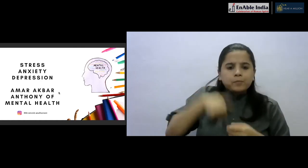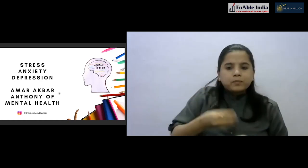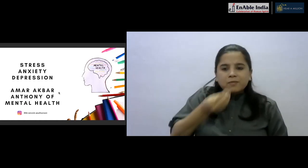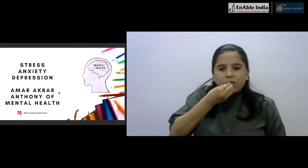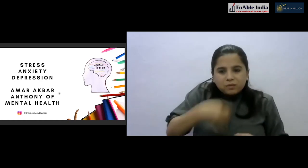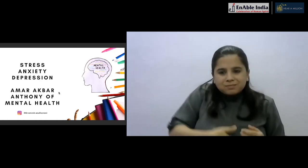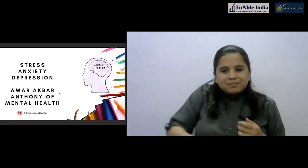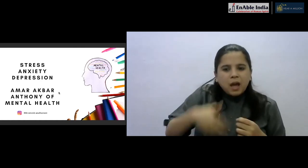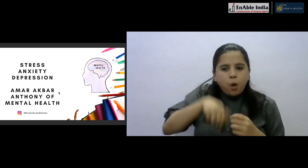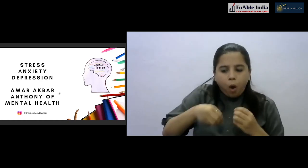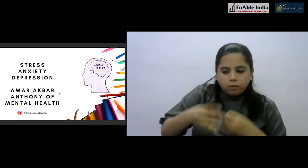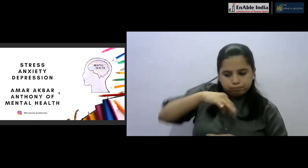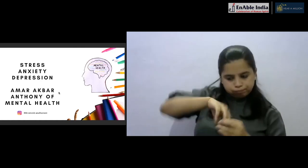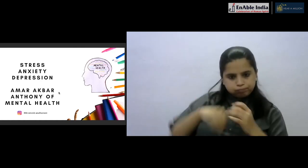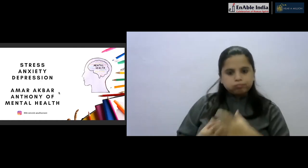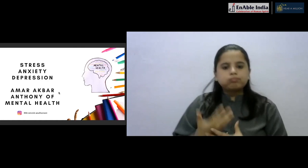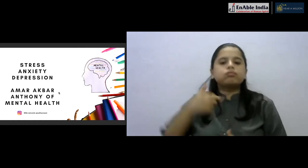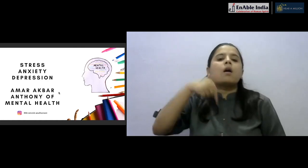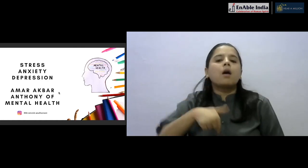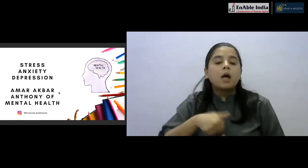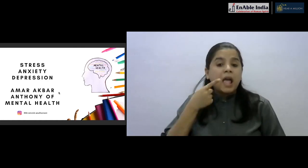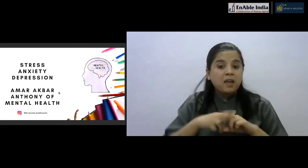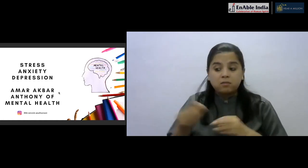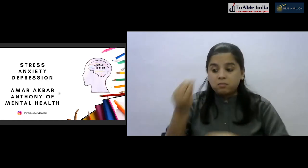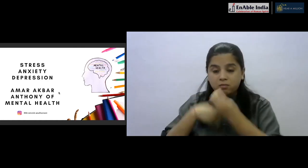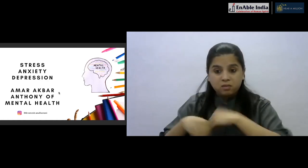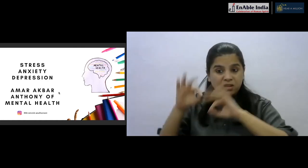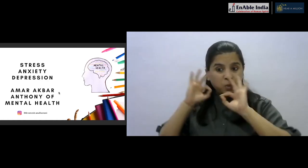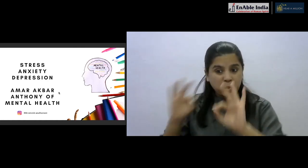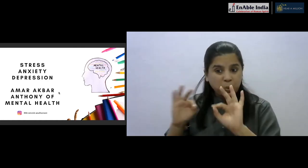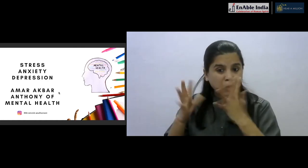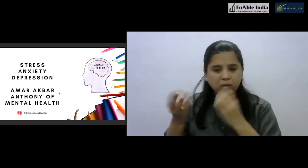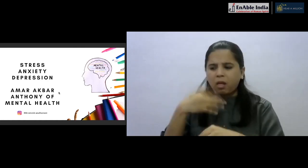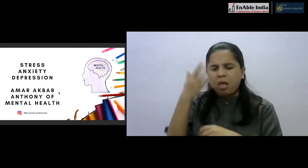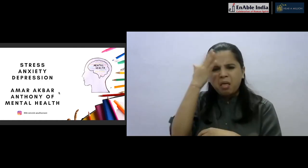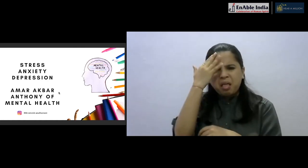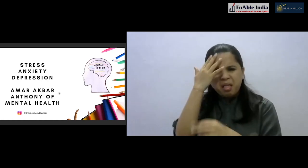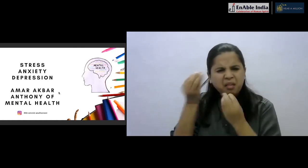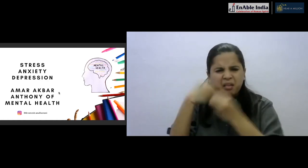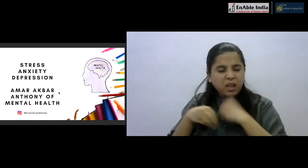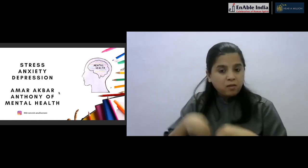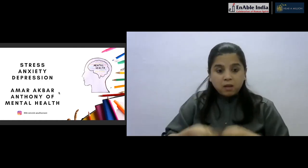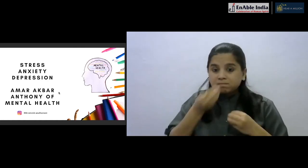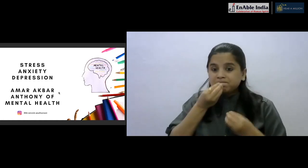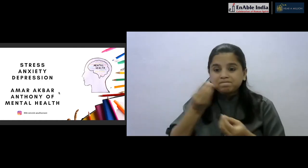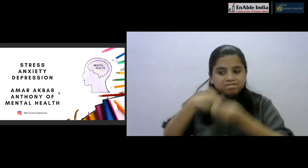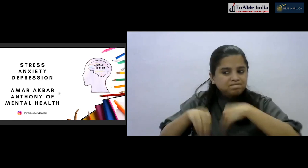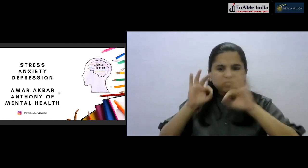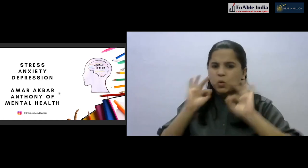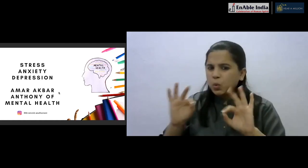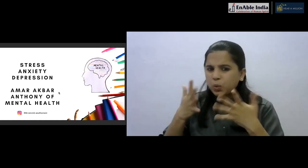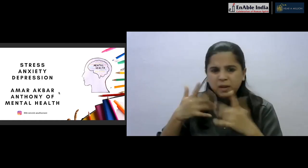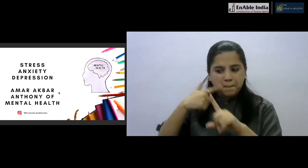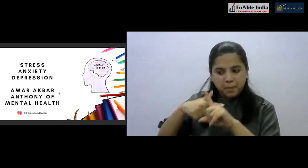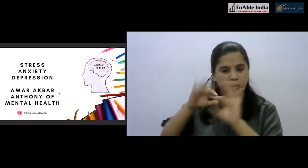system. So if you don't eat right, and if your digestive system is not healthy, your serotonin